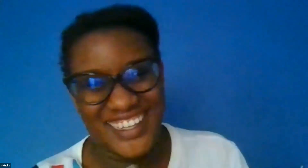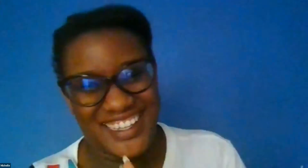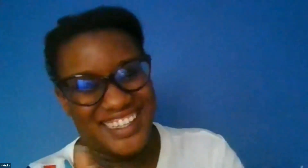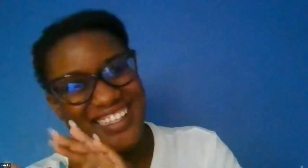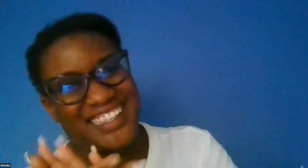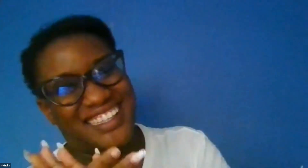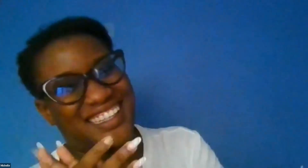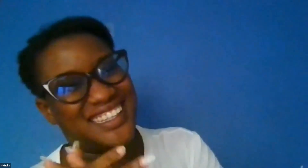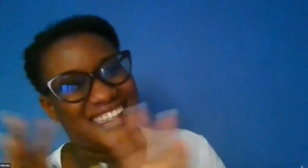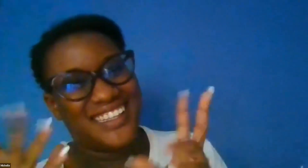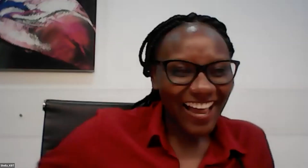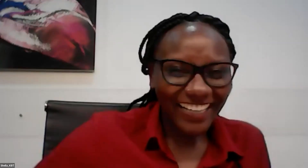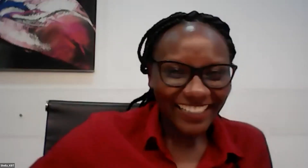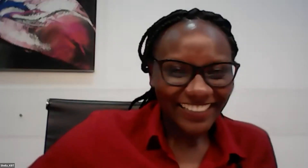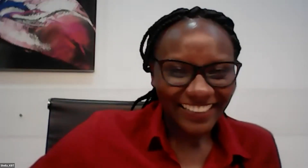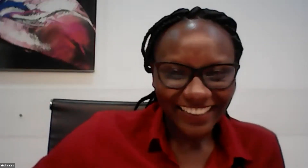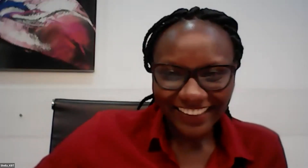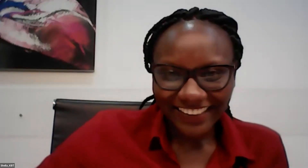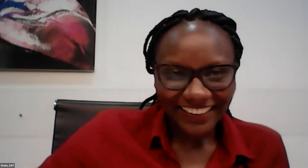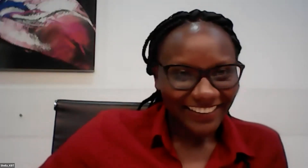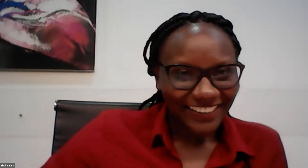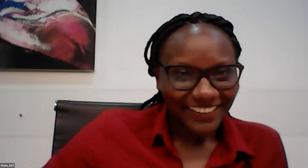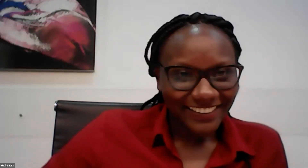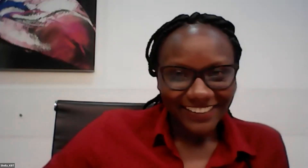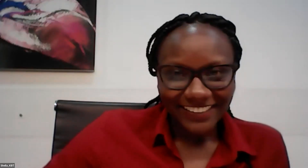DevOp. All right.